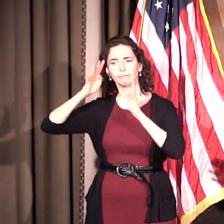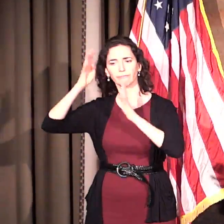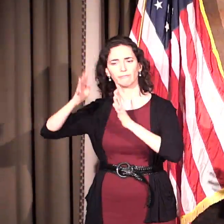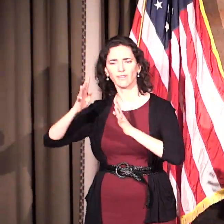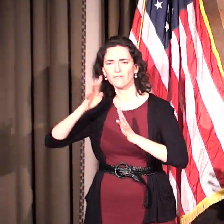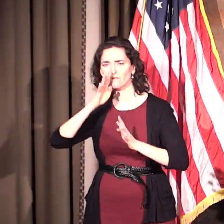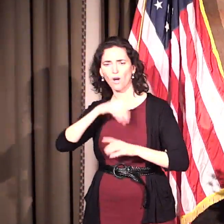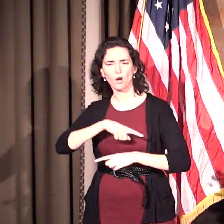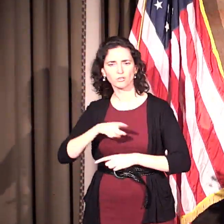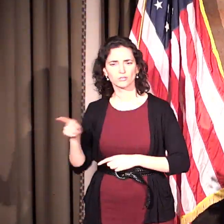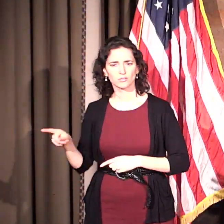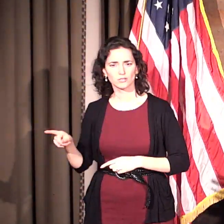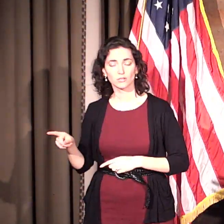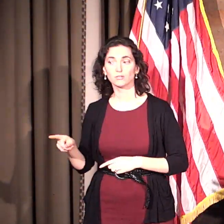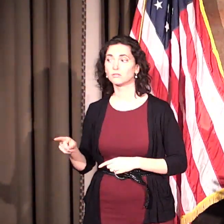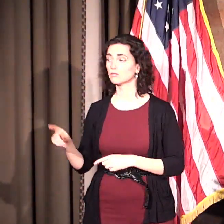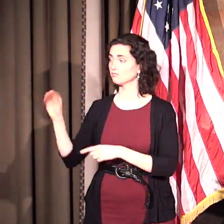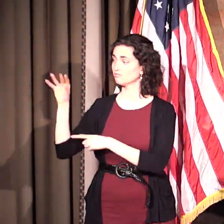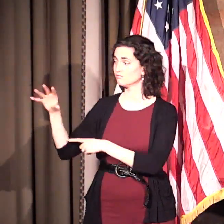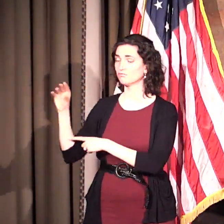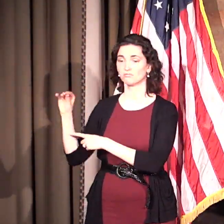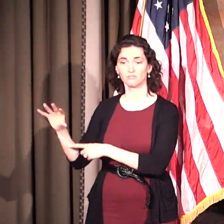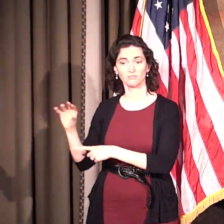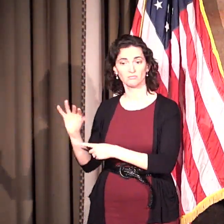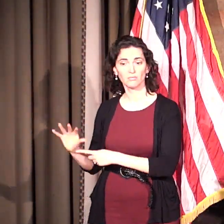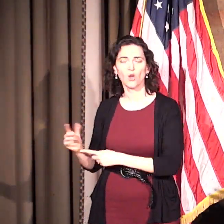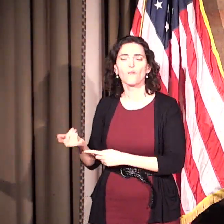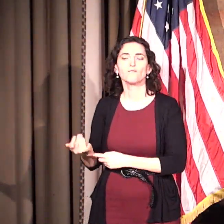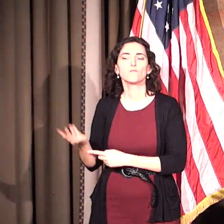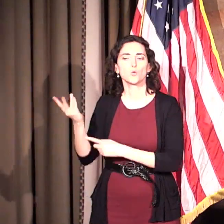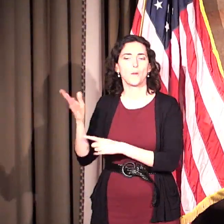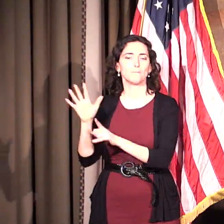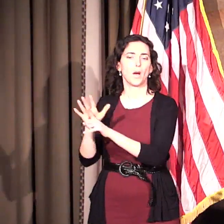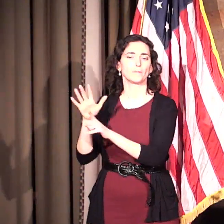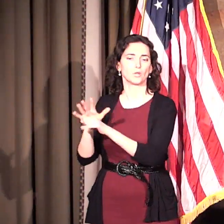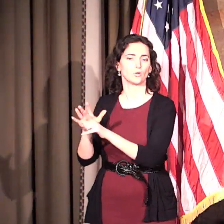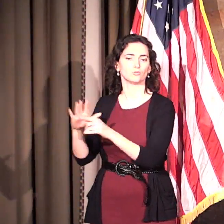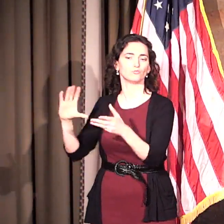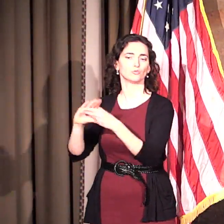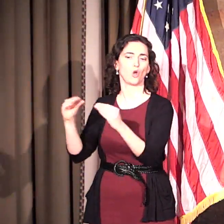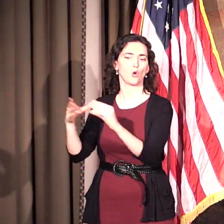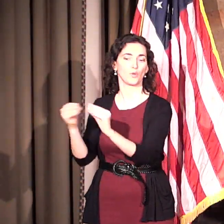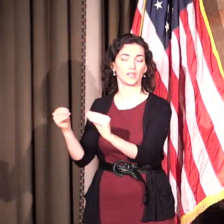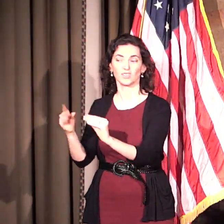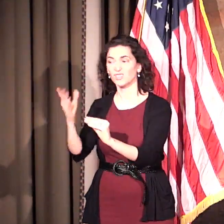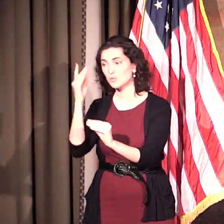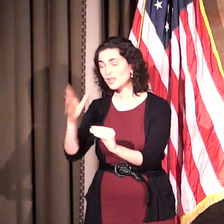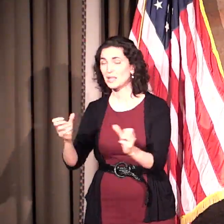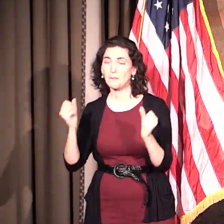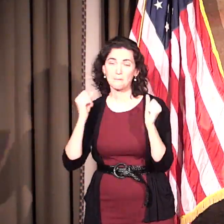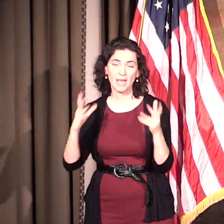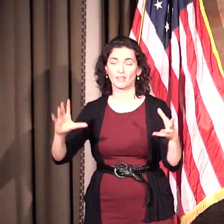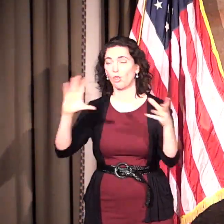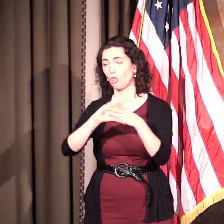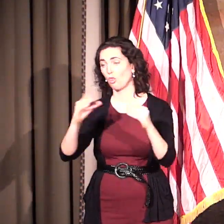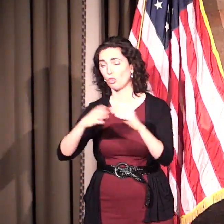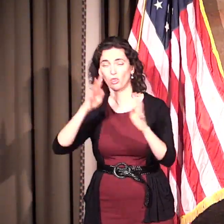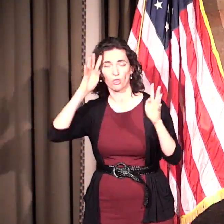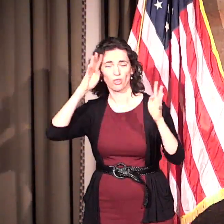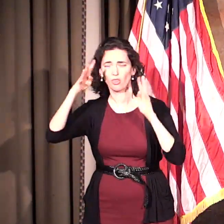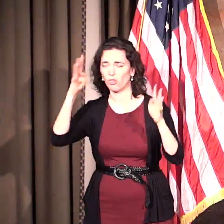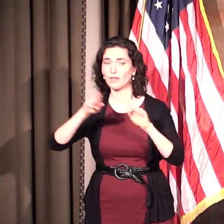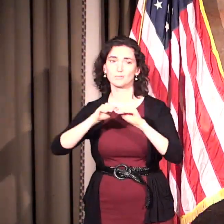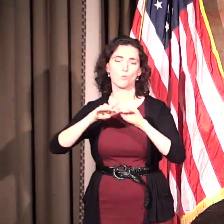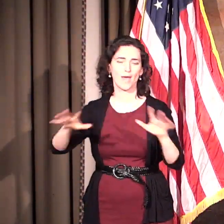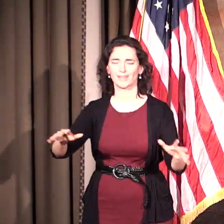These were just some of the myths that are more prevalent. There are so many things out there that are